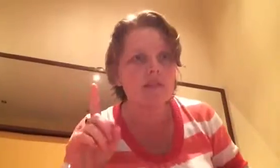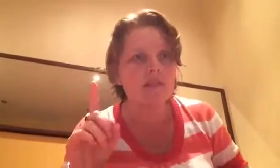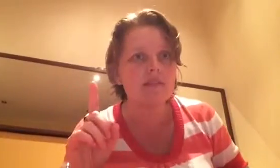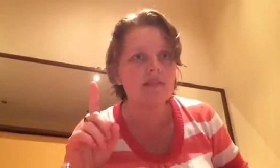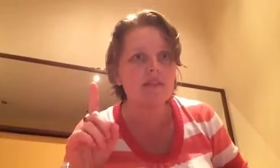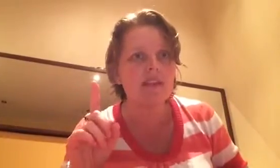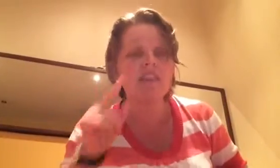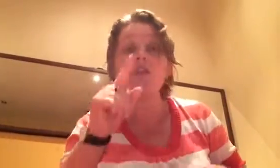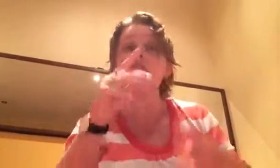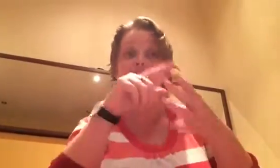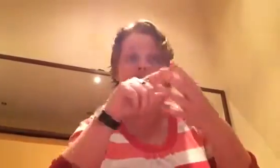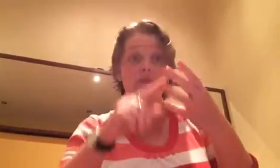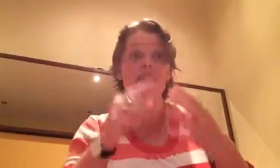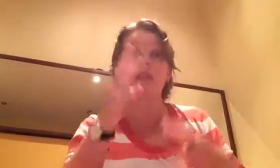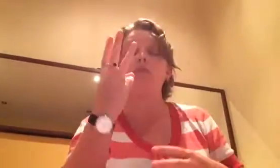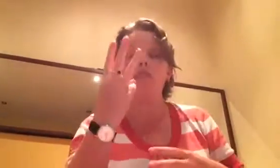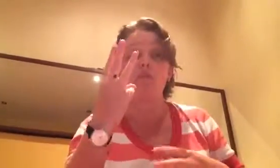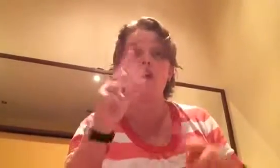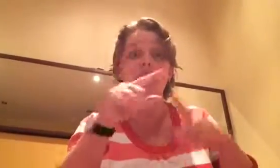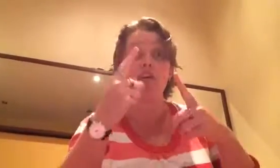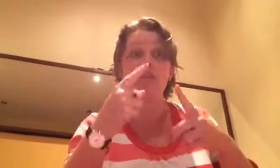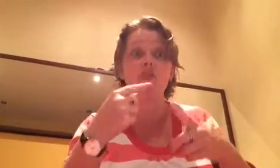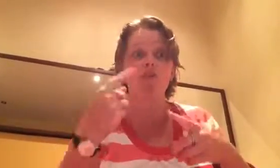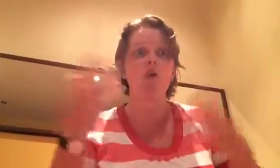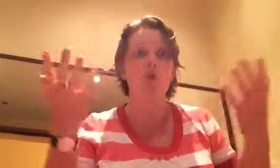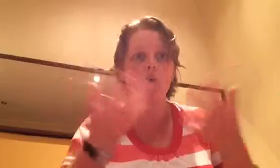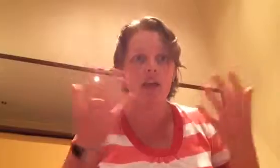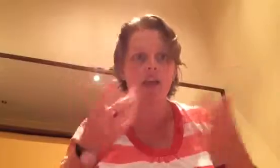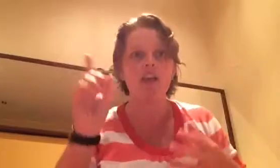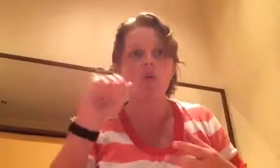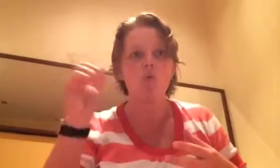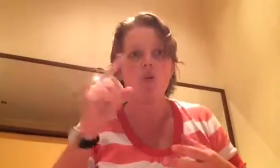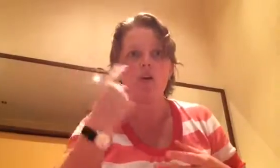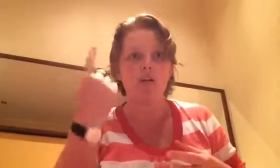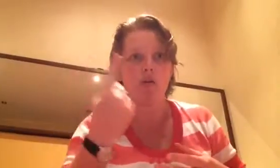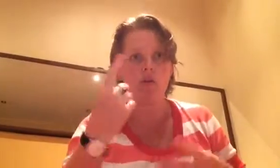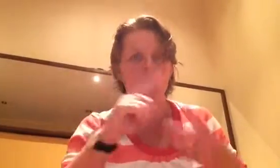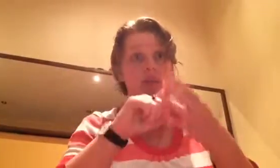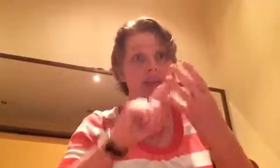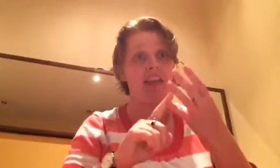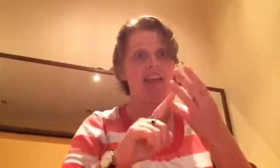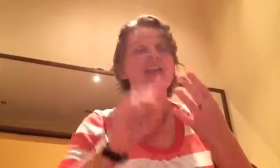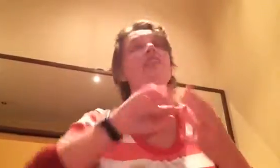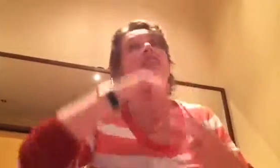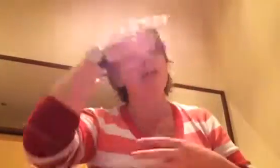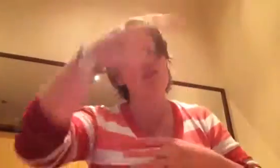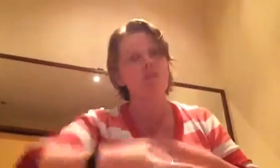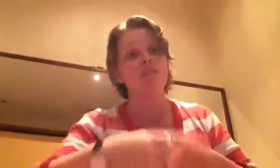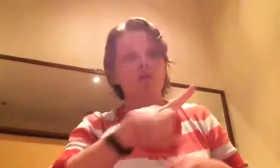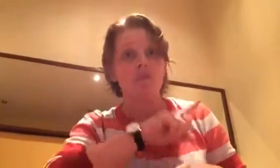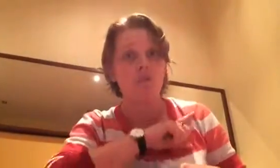what. Those are the three first. You do where, what, who. okay? Then you would go on to